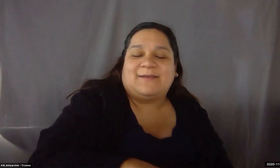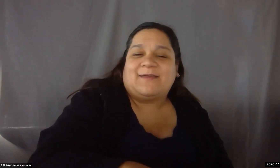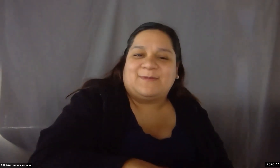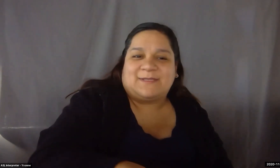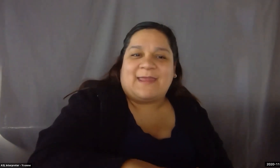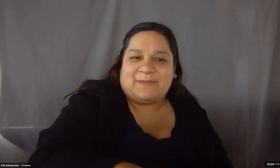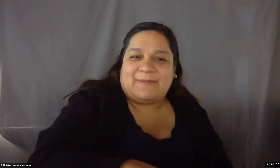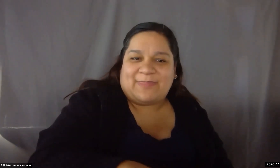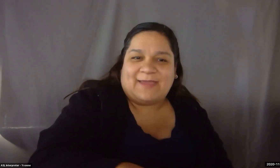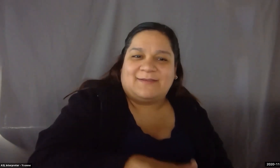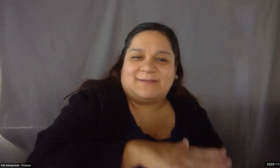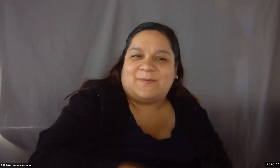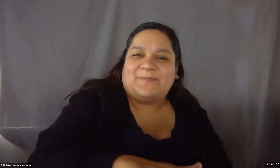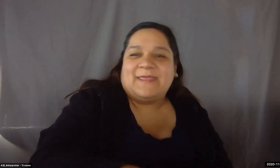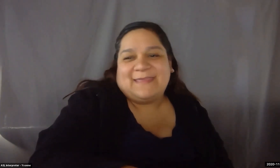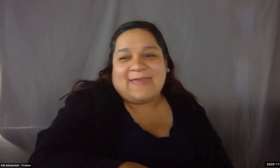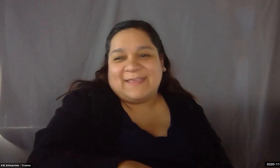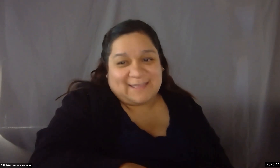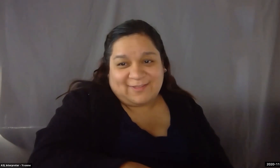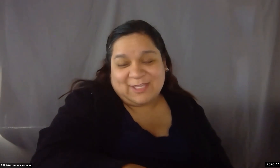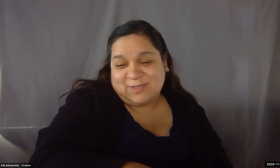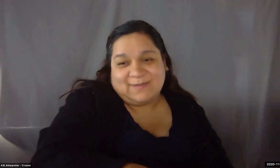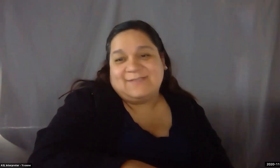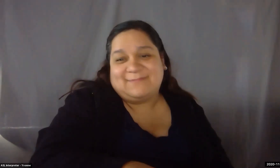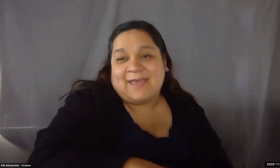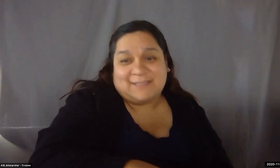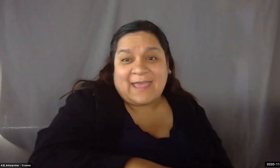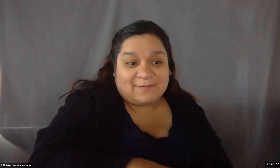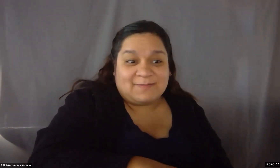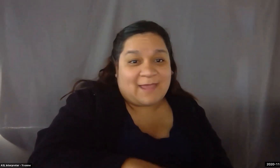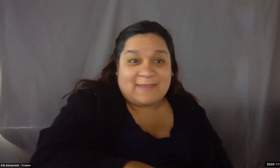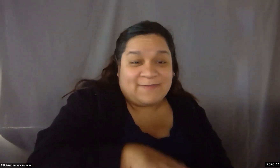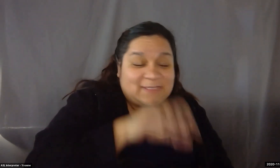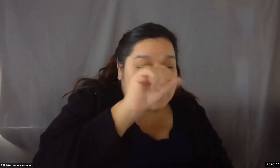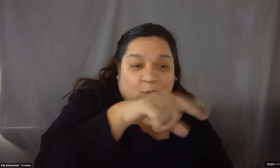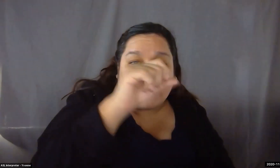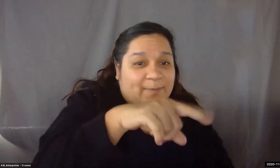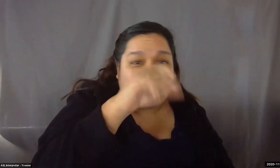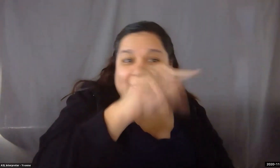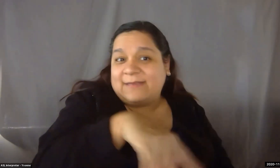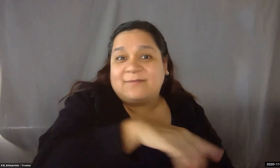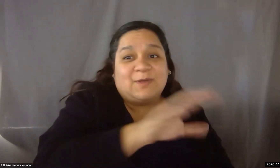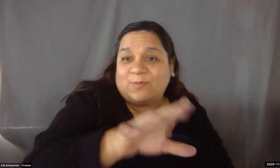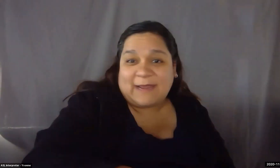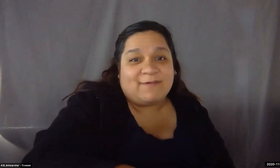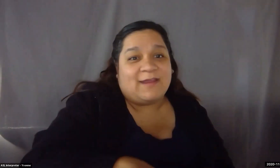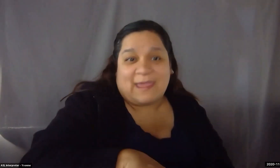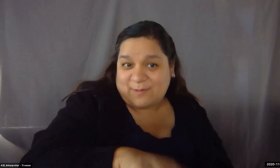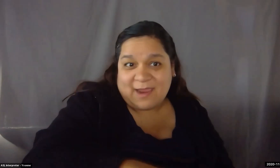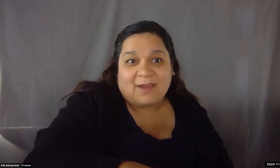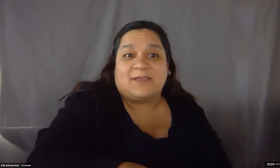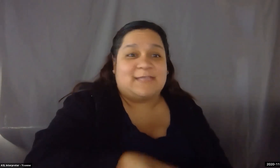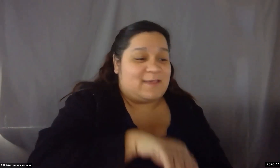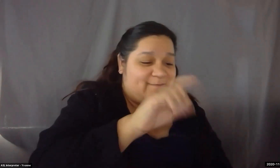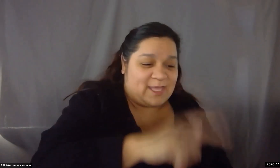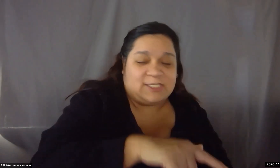not, and I was not happy about that. So yeah, that's the other thing too, is it has to have some kind, even if it's like coin operated, whatever, I don't